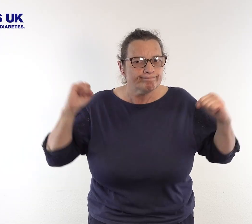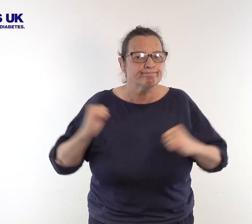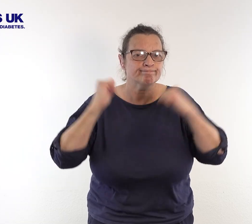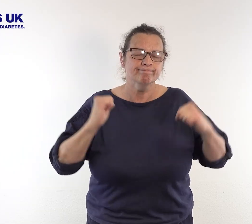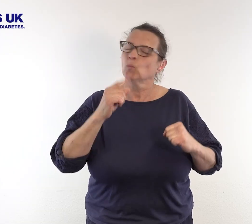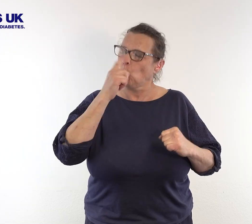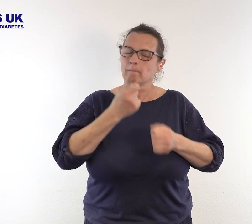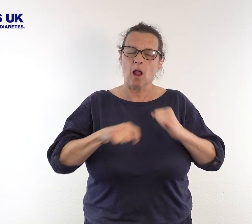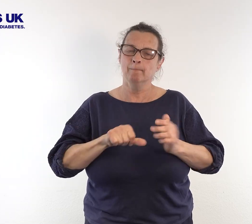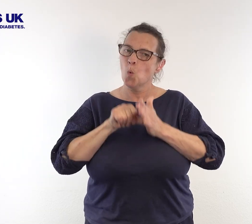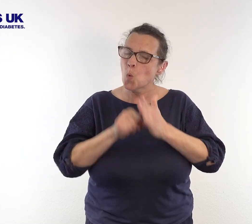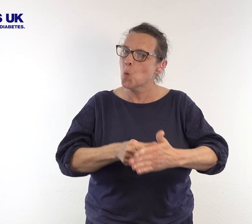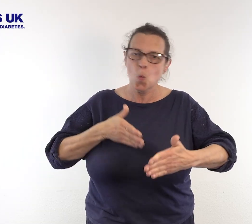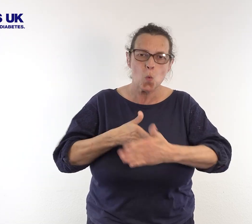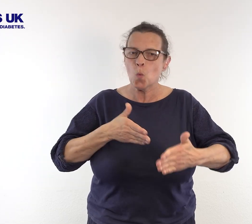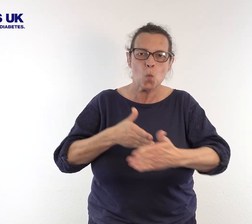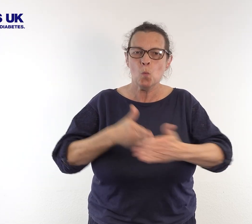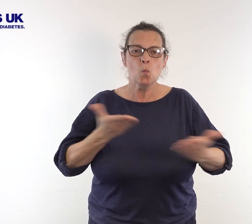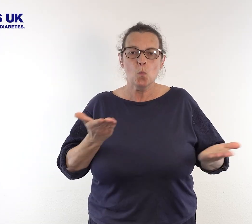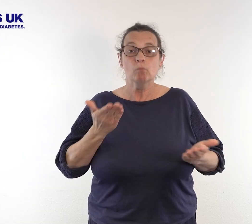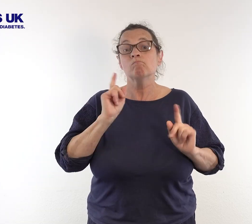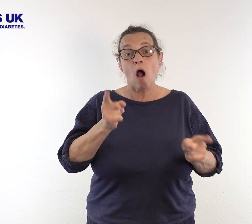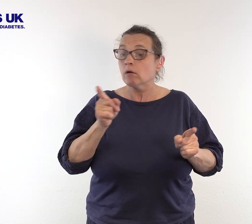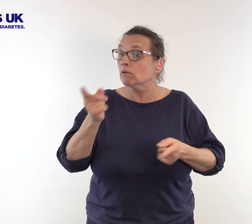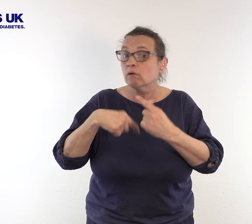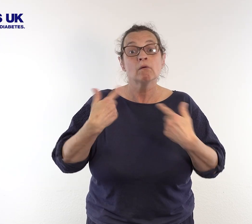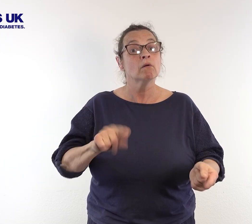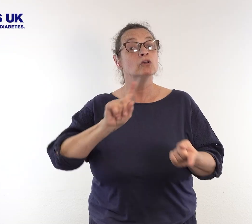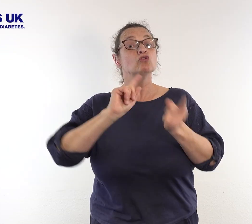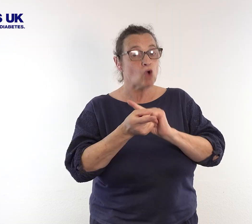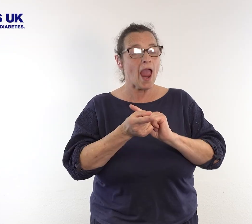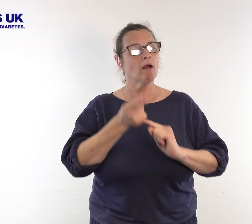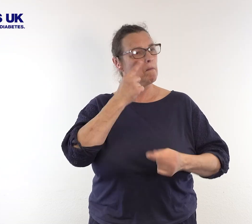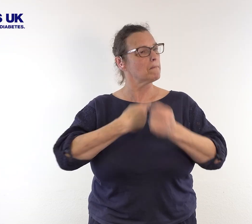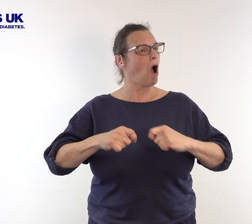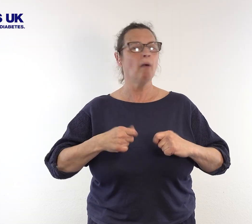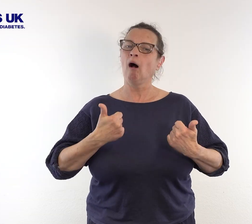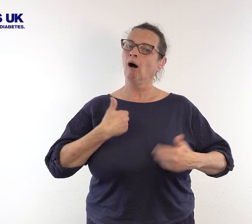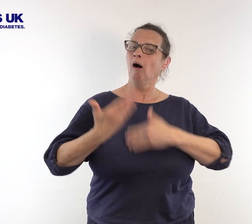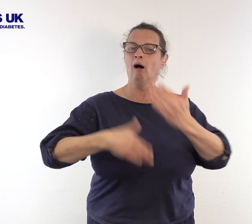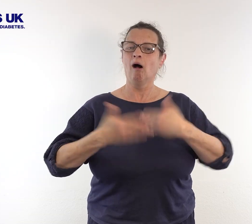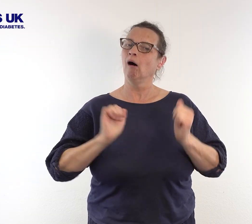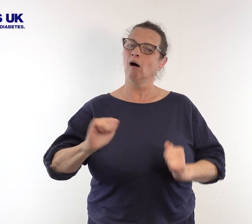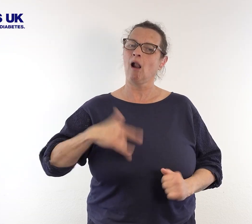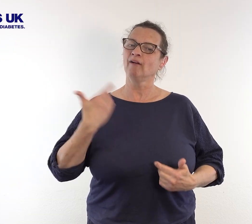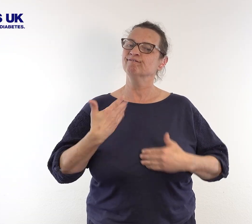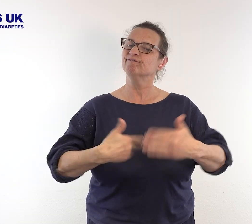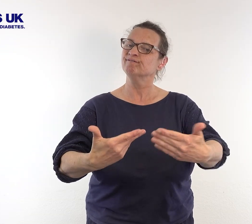taking medication, changes to what you eat, and doing more physical activity. This can all feel daunting, but many people say